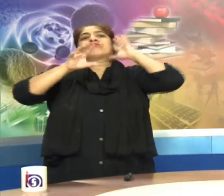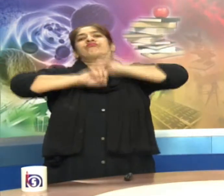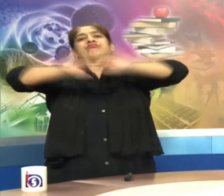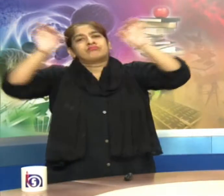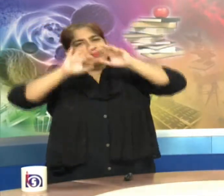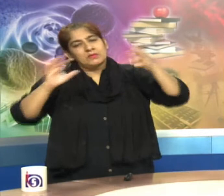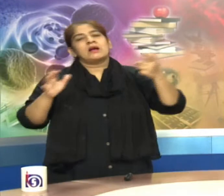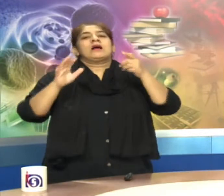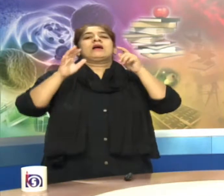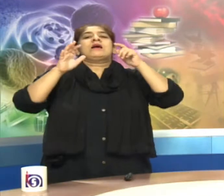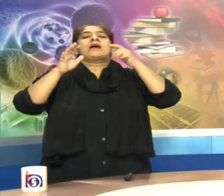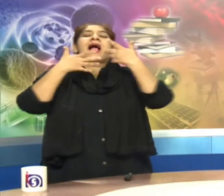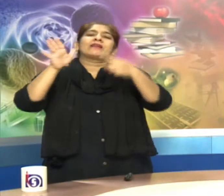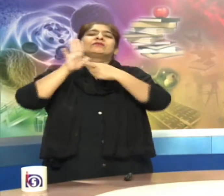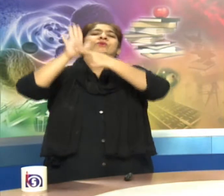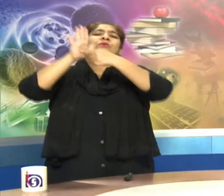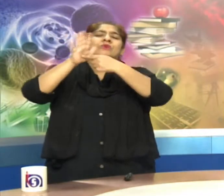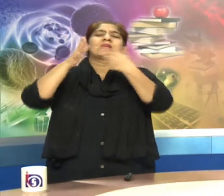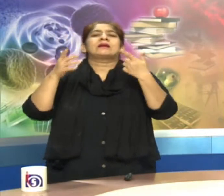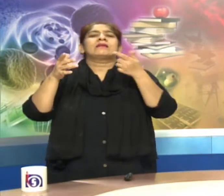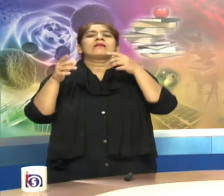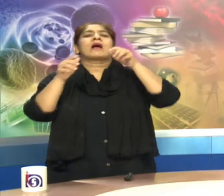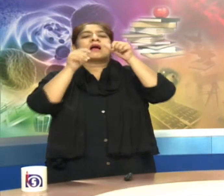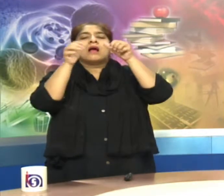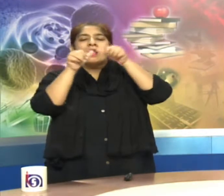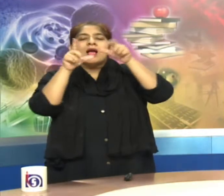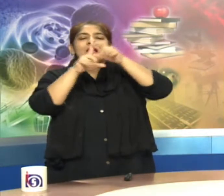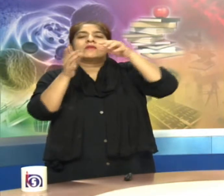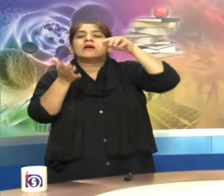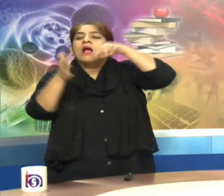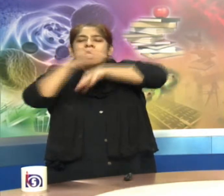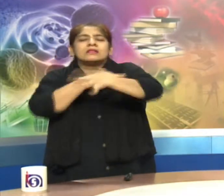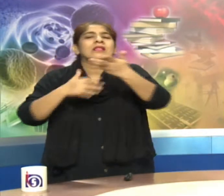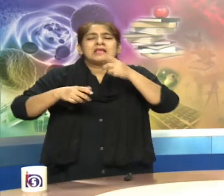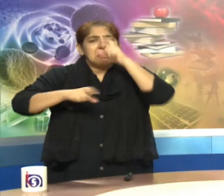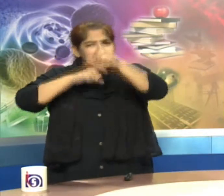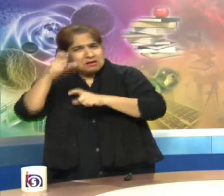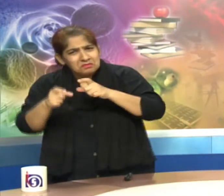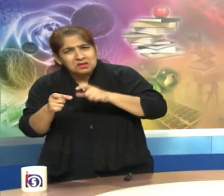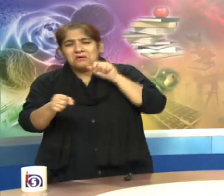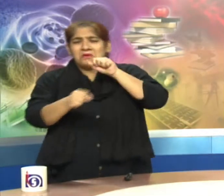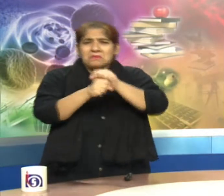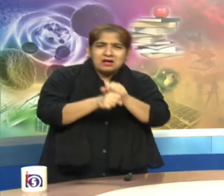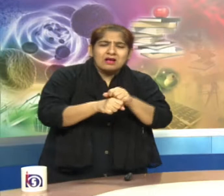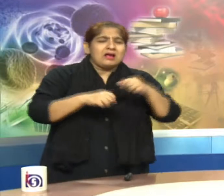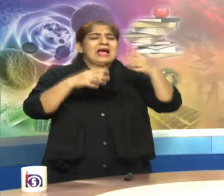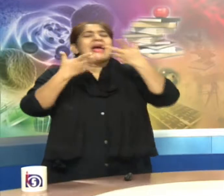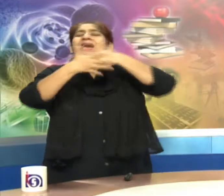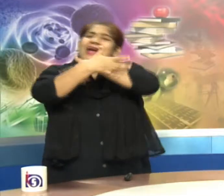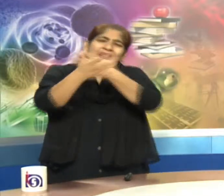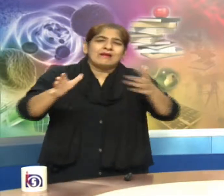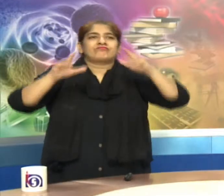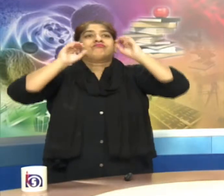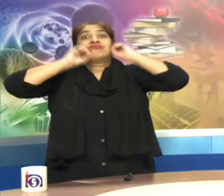see on the road when you go outside. So that is outdoor advertising.